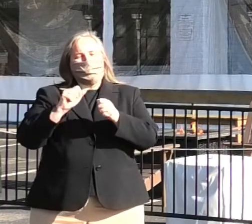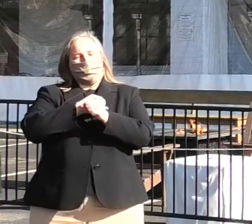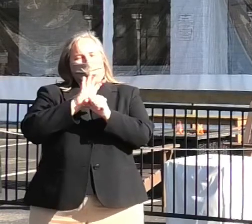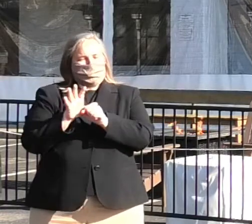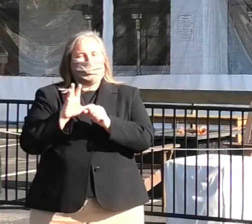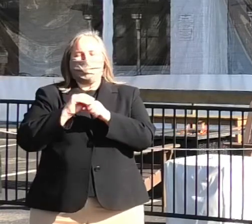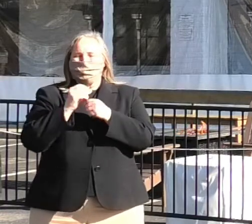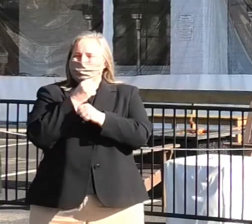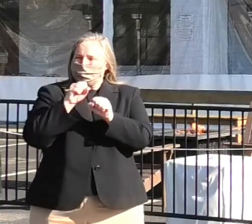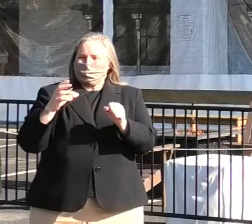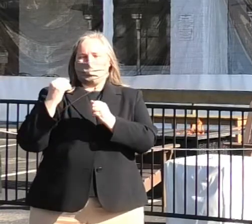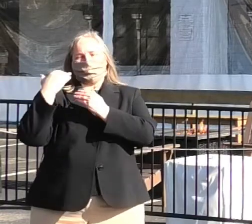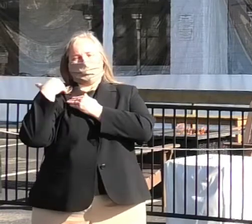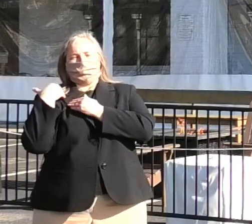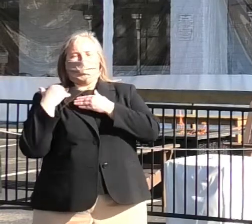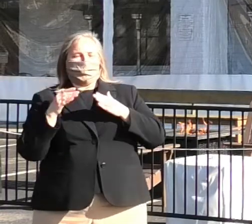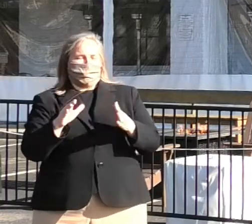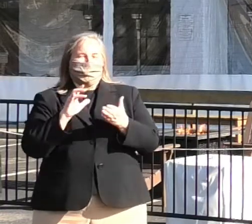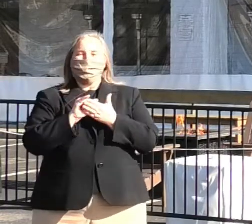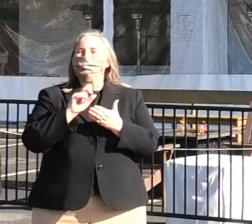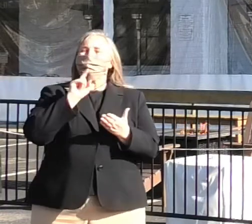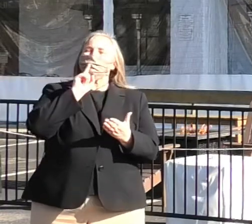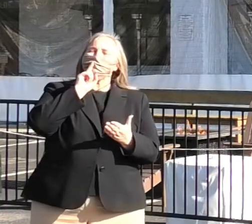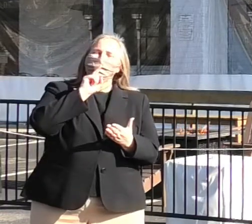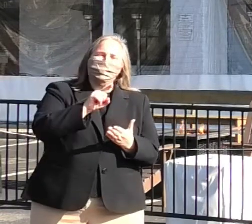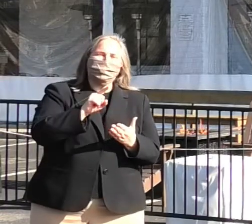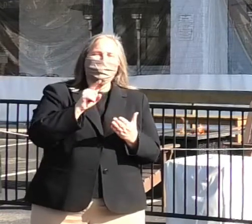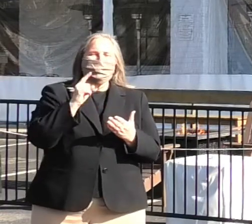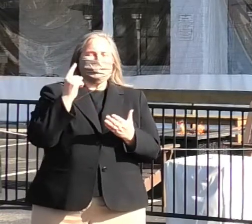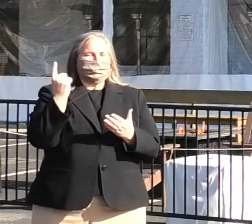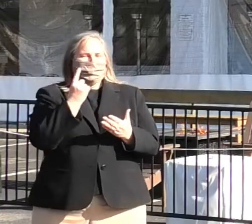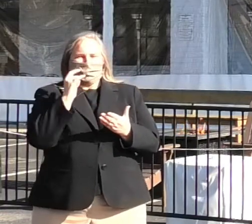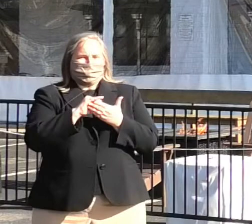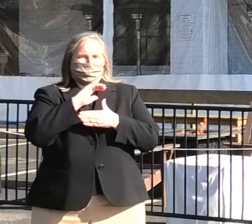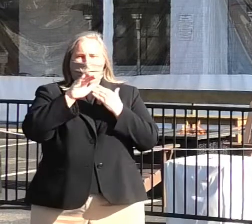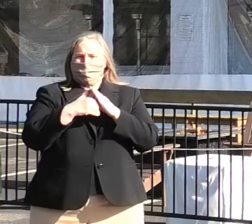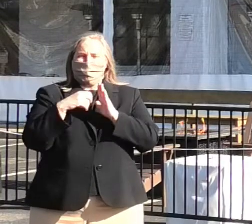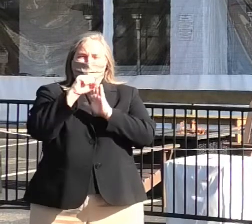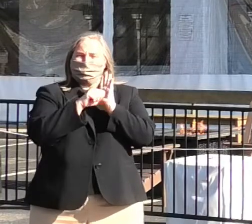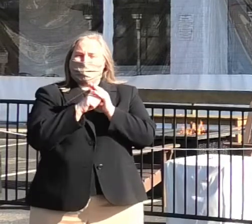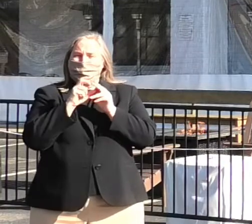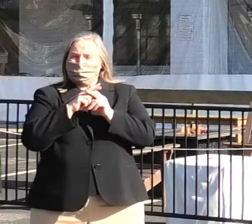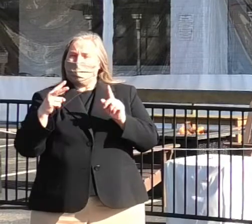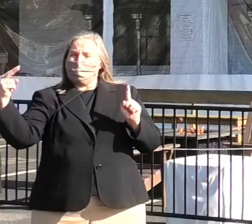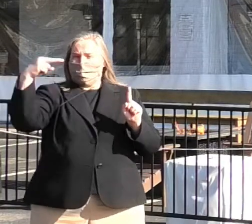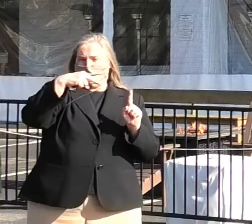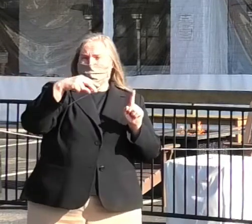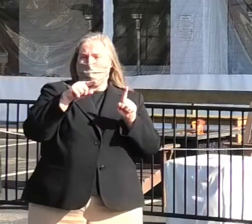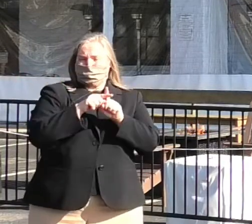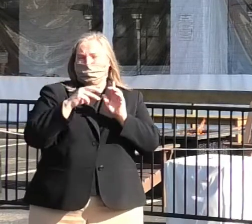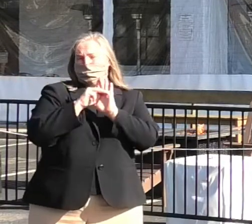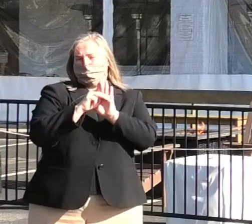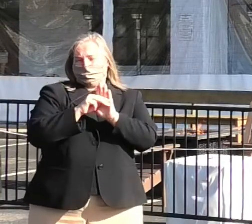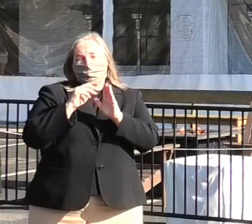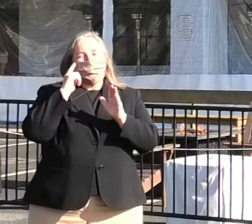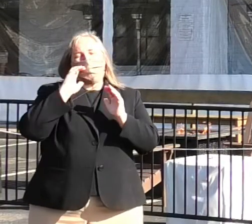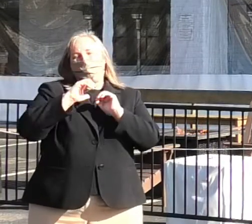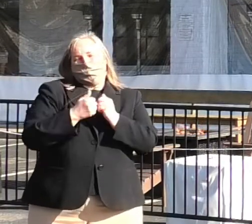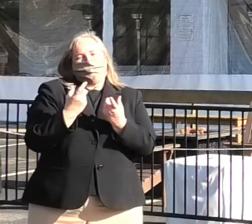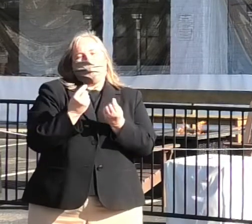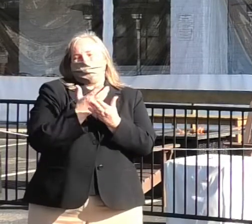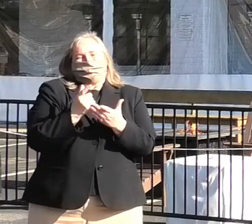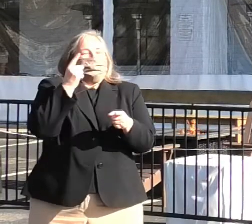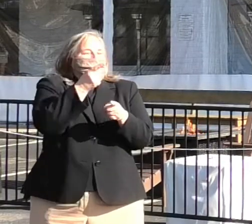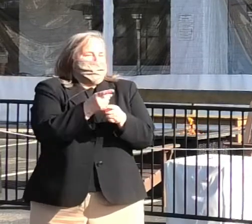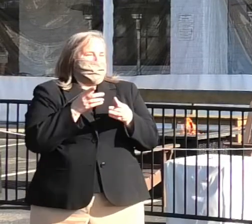and responsible manner. And it's really something that the entire state should look at as a model for how we can do things the right